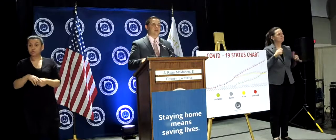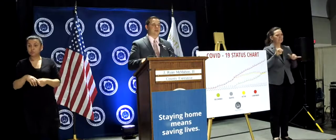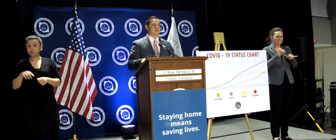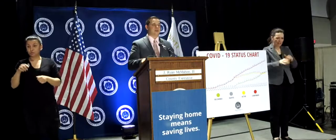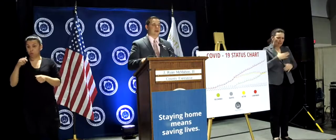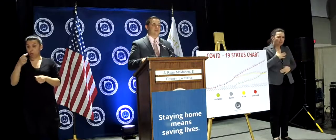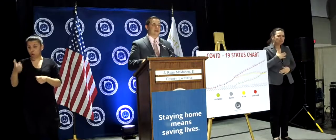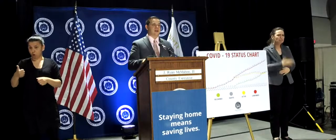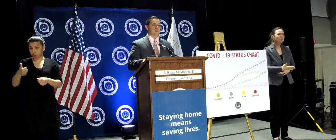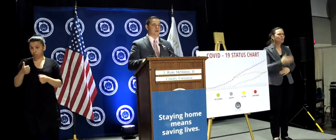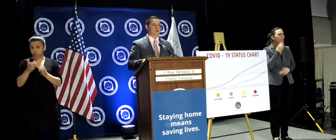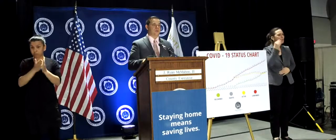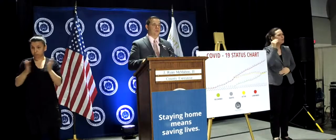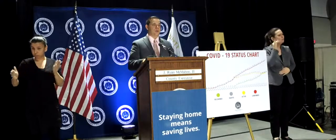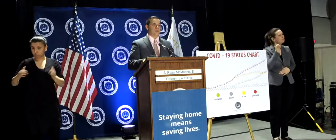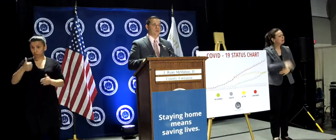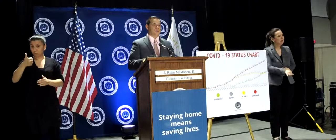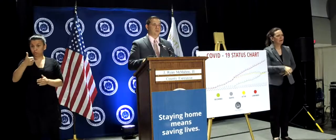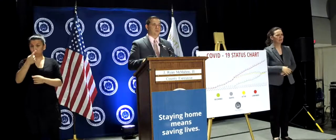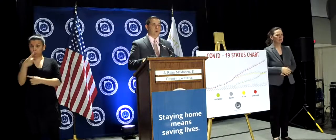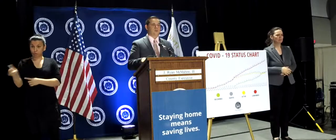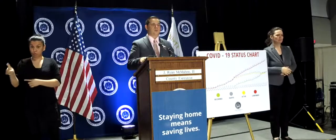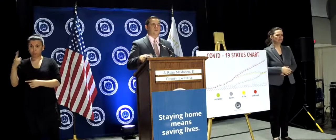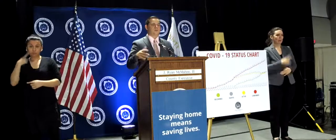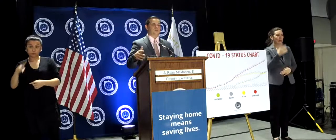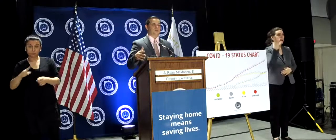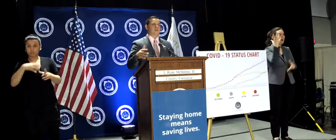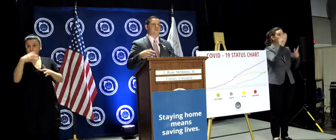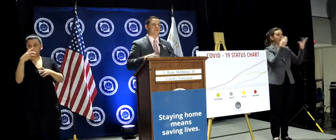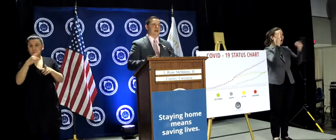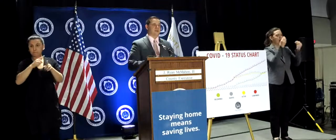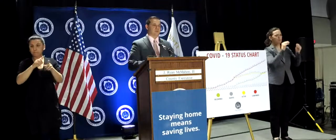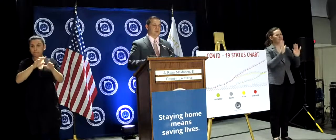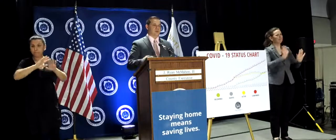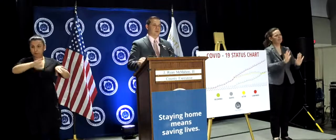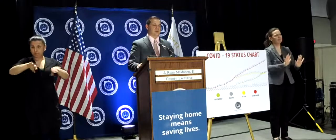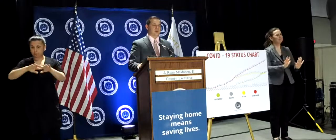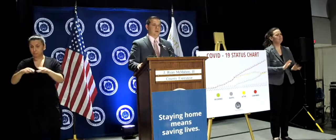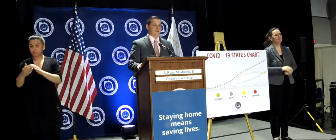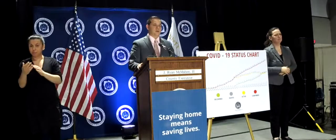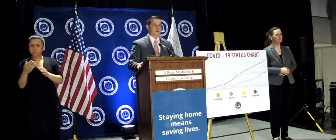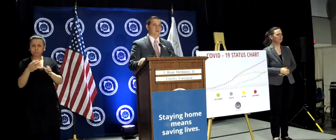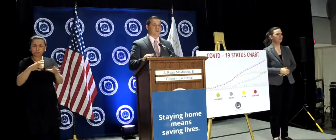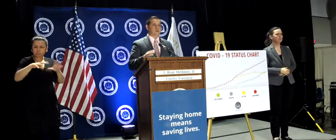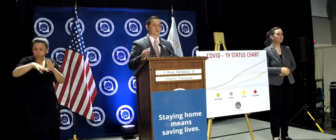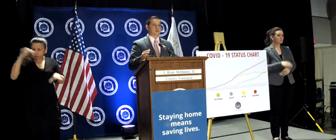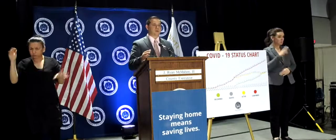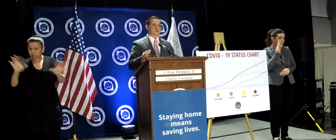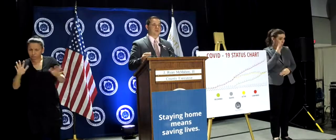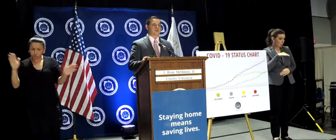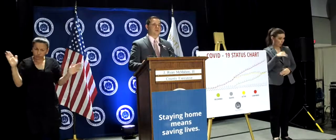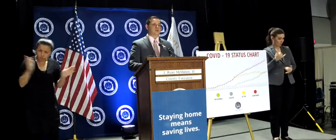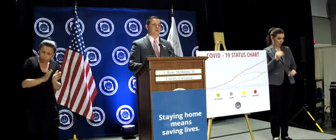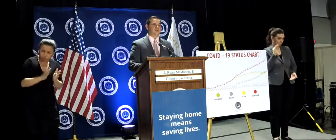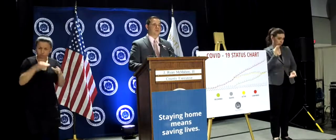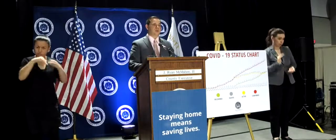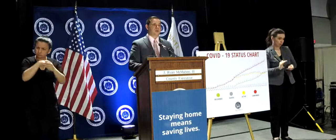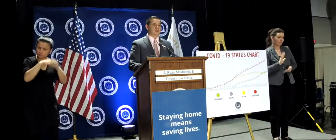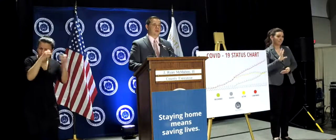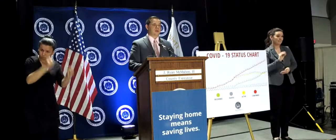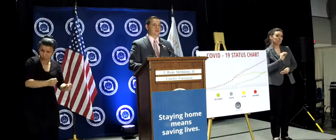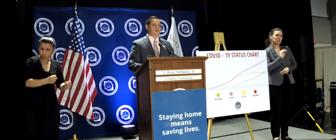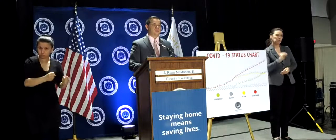our behavior outside of the home to more than 50% from last week. If we continue to do this, we continue